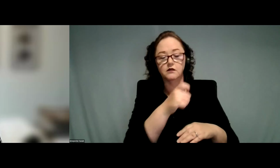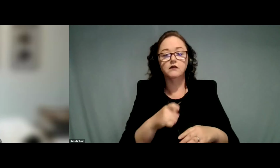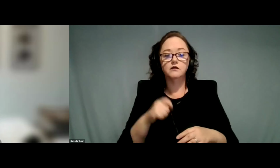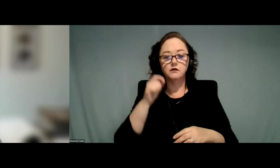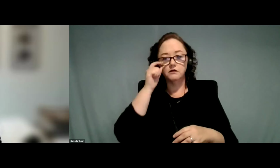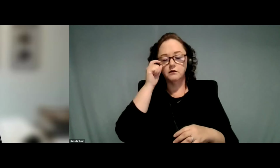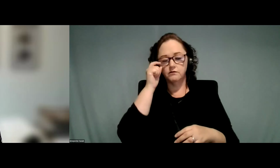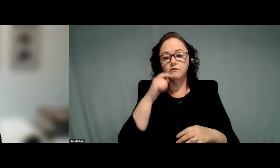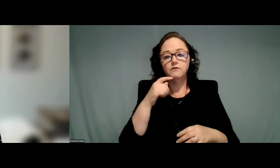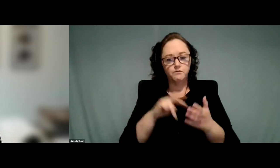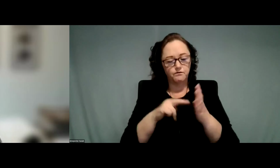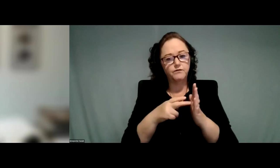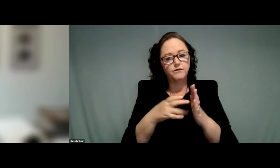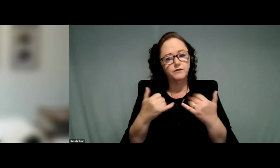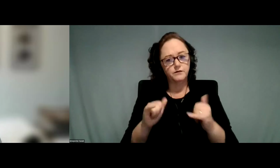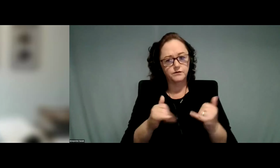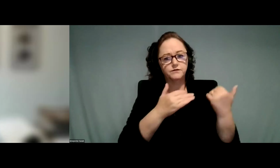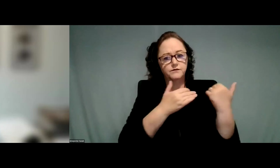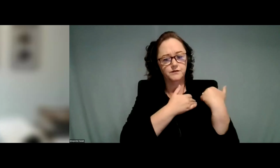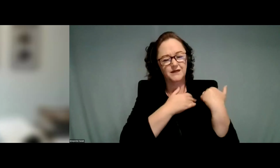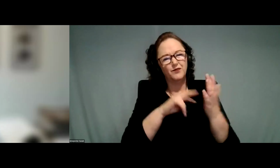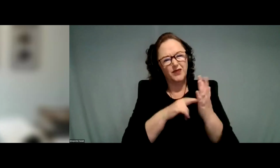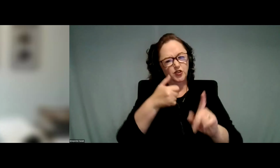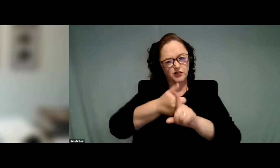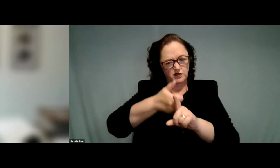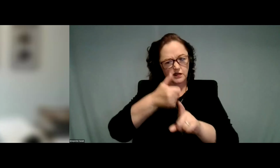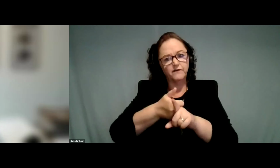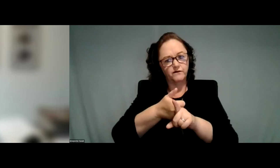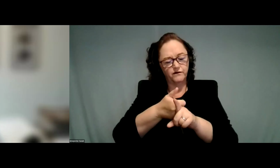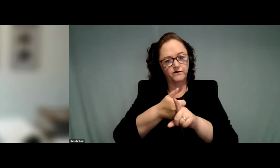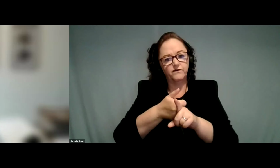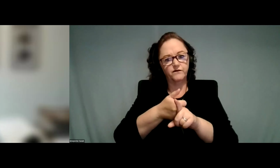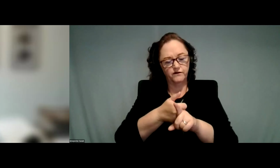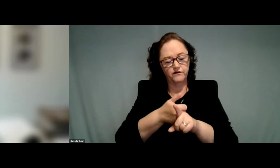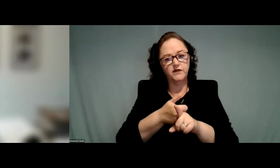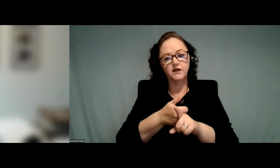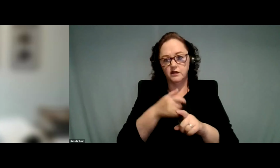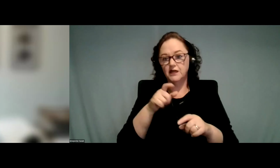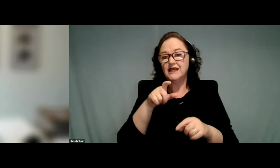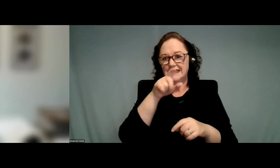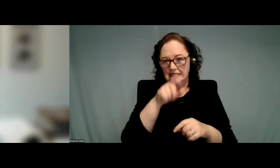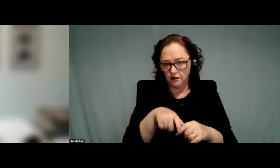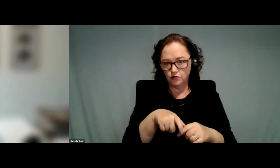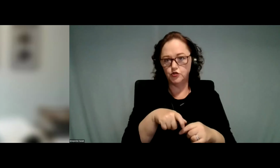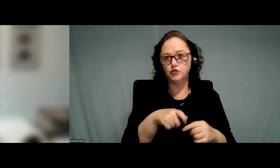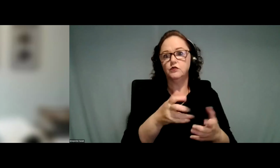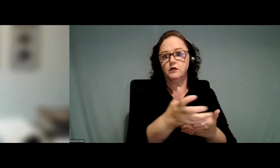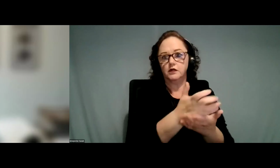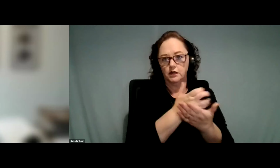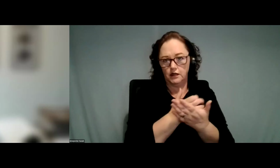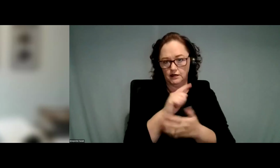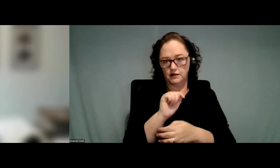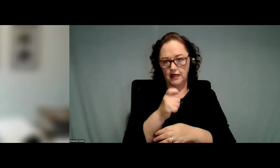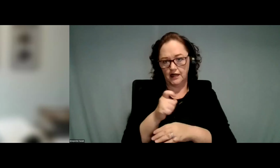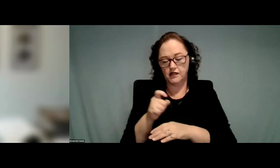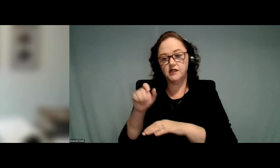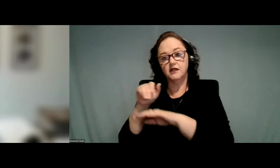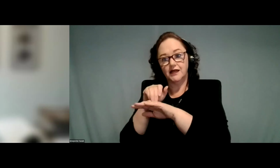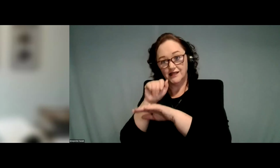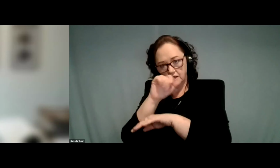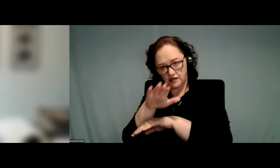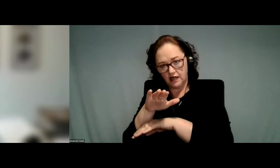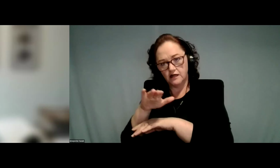case, you would collect tax yourself, even on your sales through the marketplace, and you would put that on your ST1. But